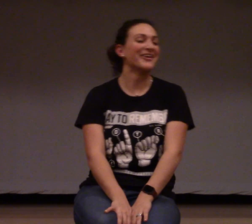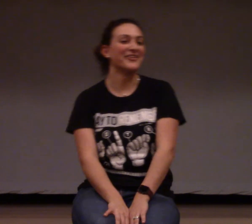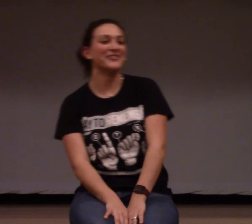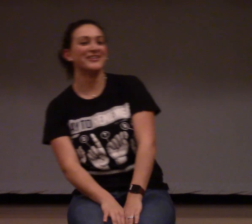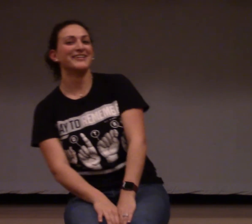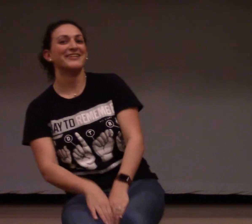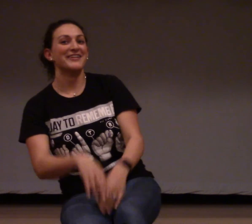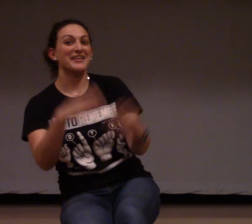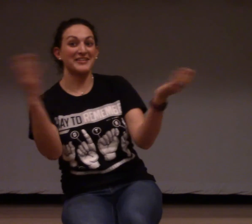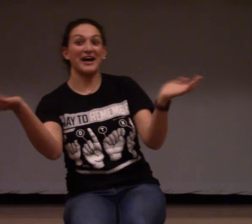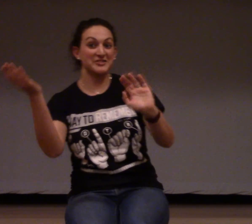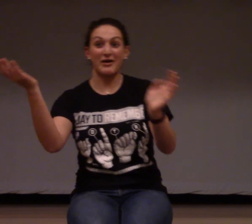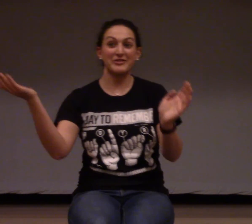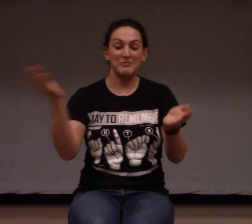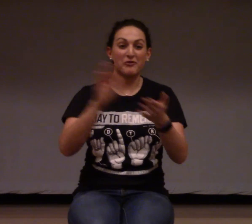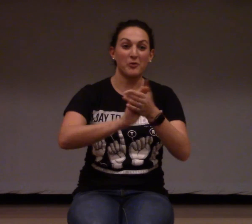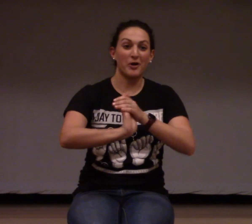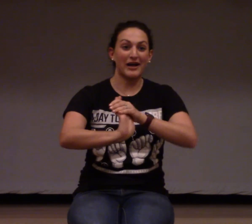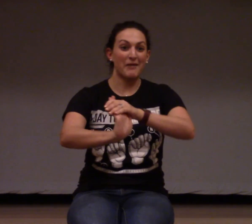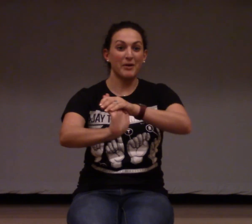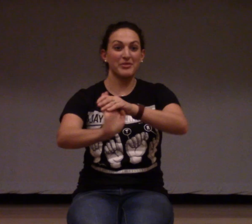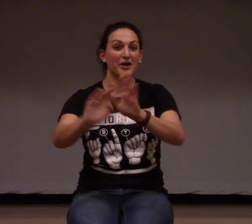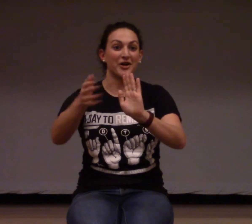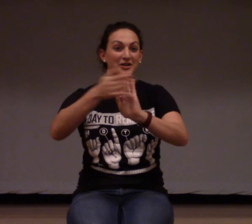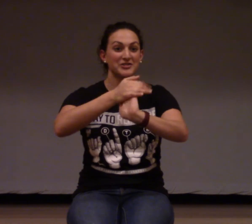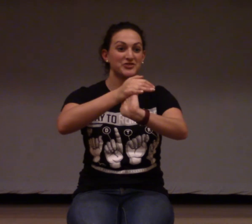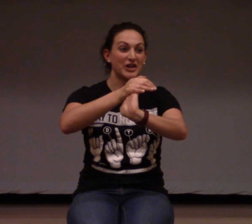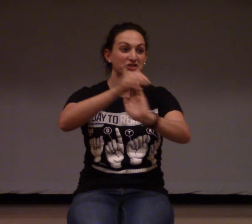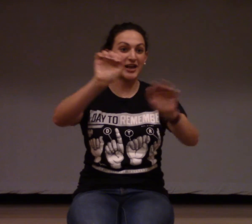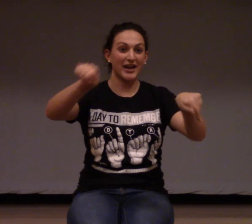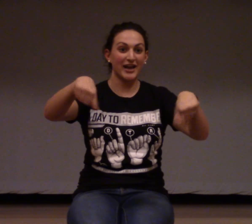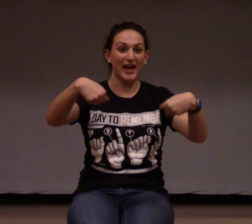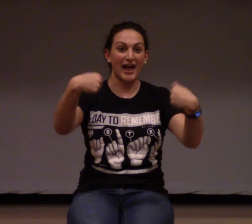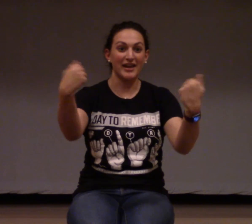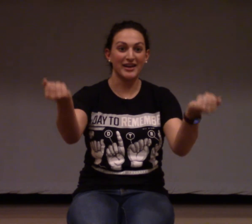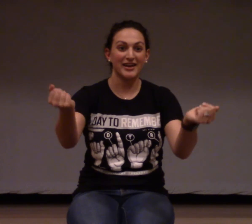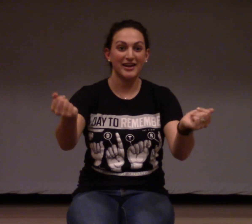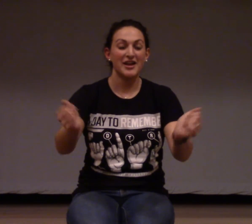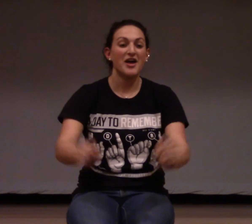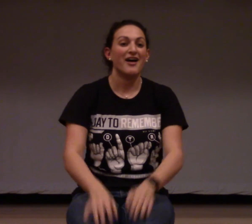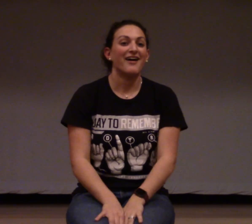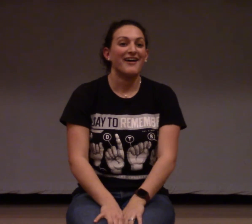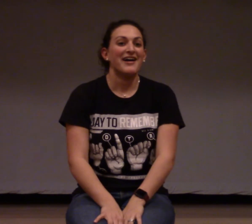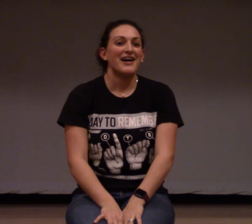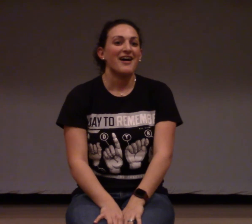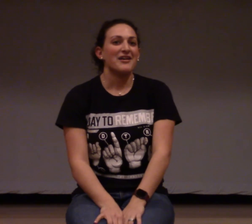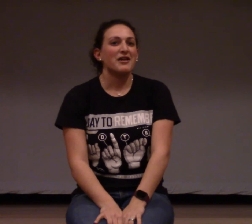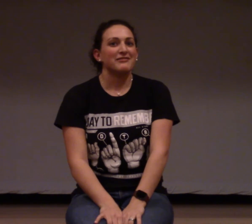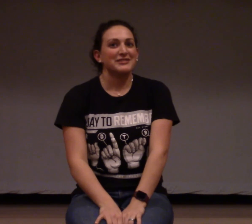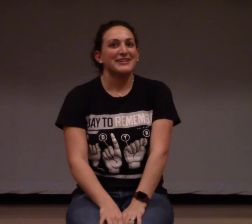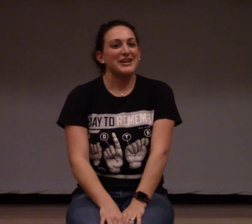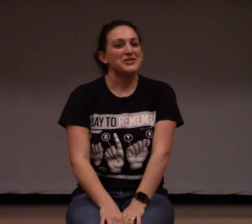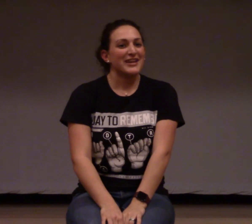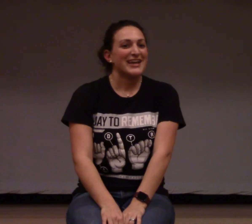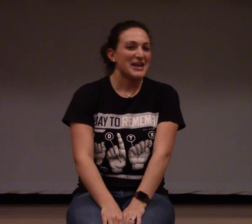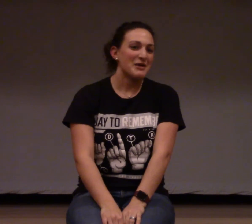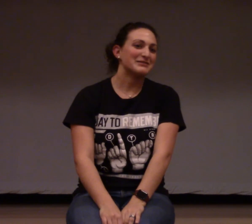So, yeah, so every day before work, I'm up there So stretching. he knows all and all the signs? Or do you teach him? It's